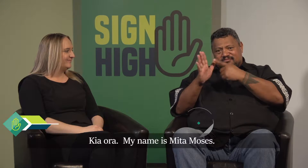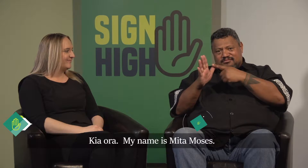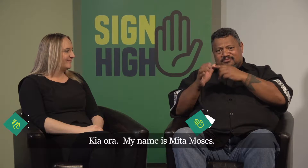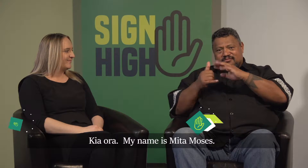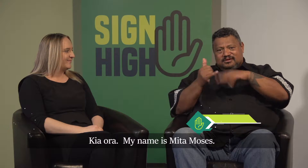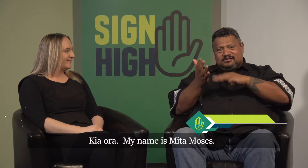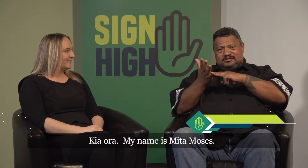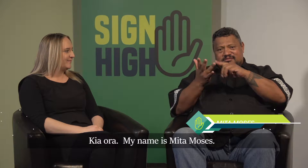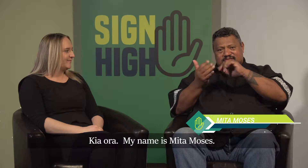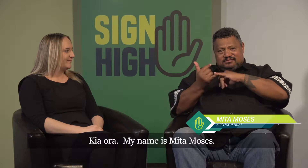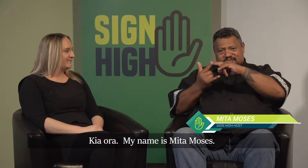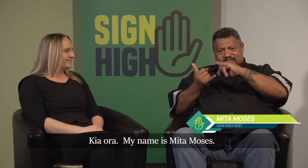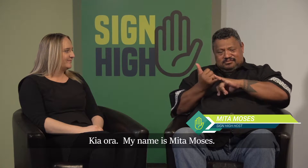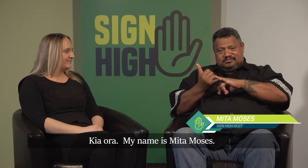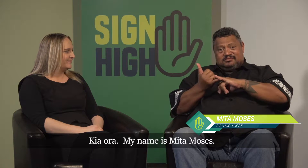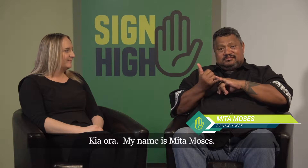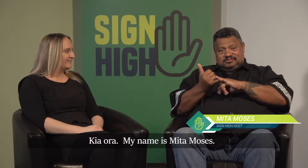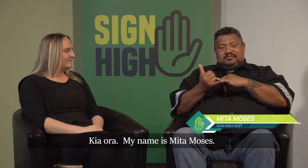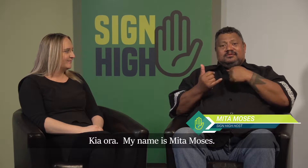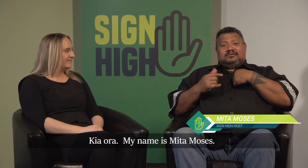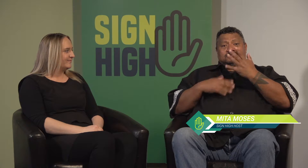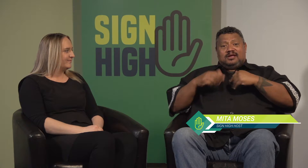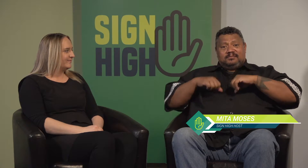Kia ora, my name is Mita Moses.